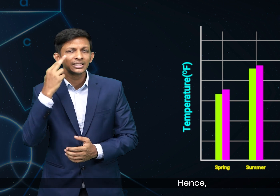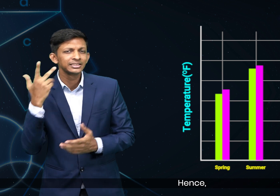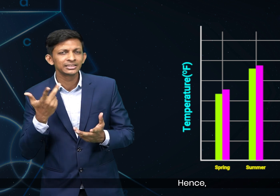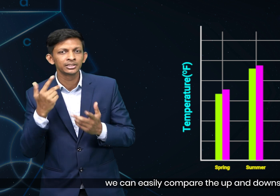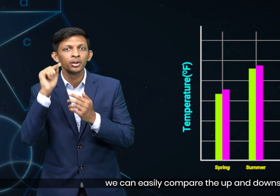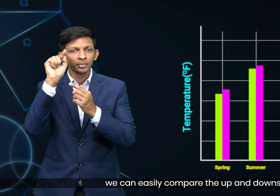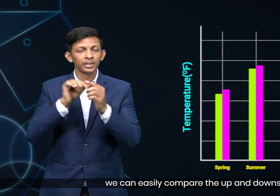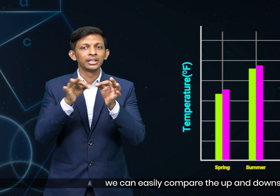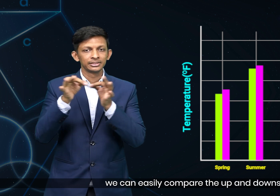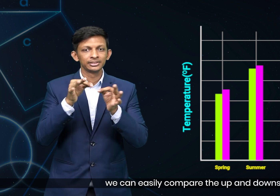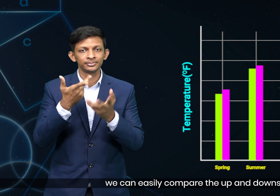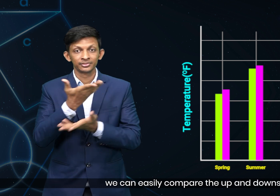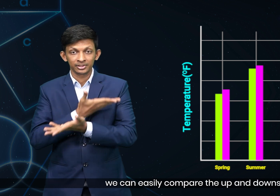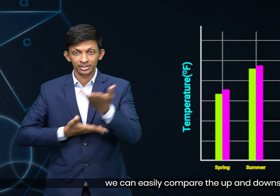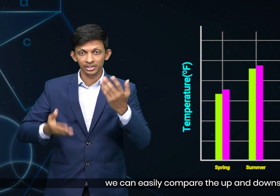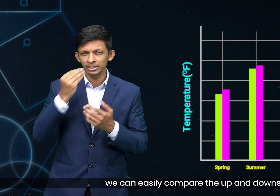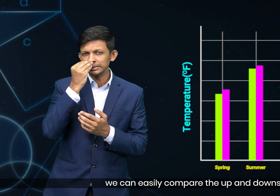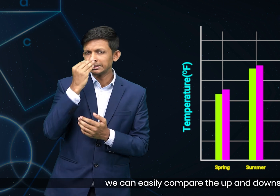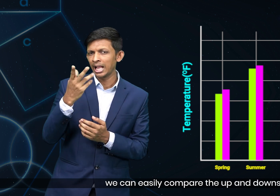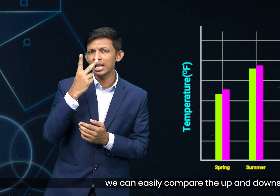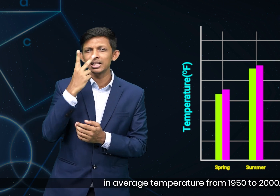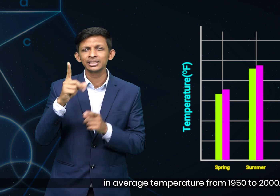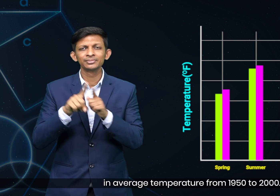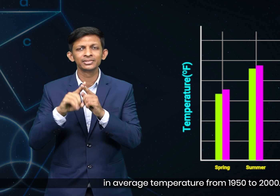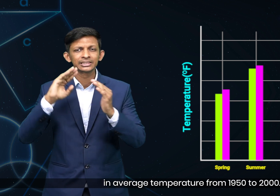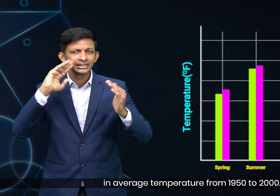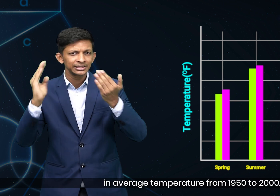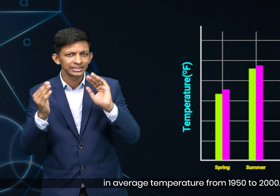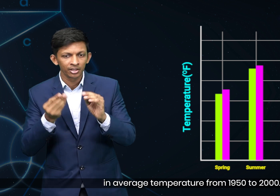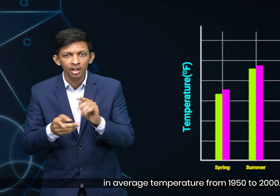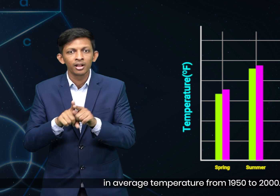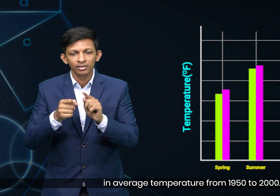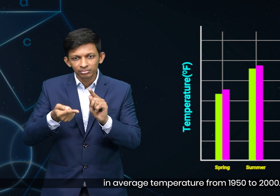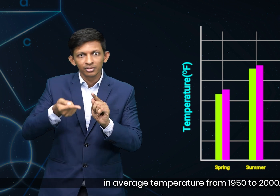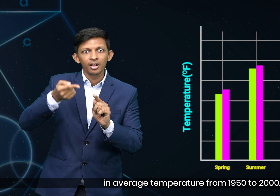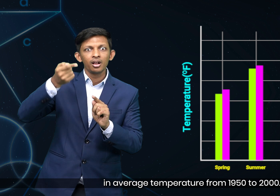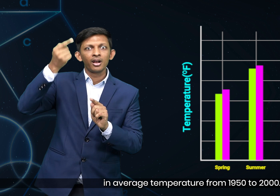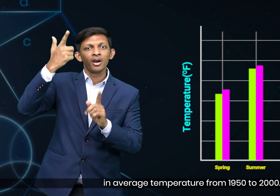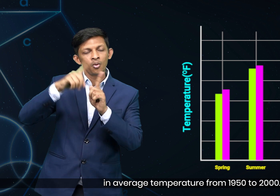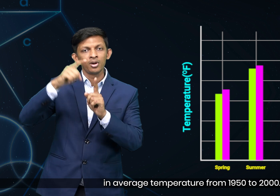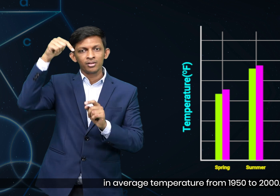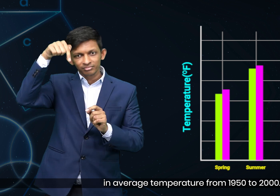Hence, we can easily compare the up and downs in average temperature from 1950 to